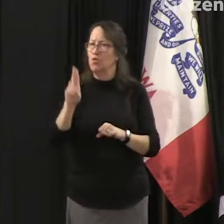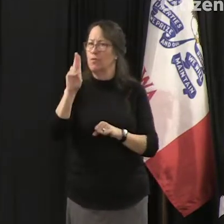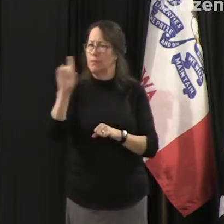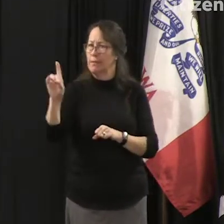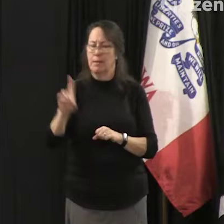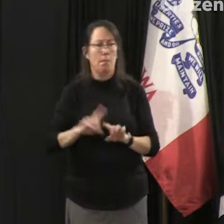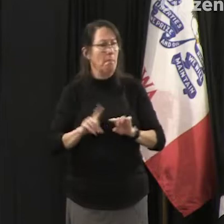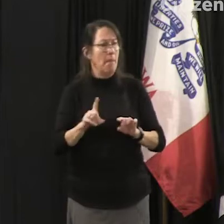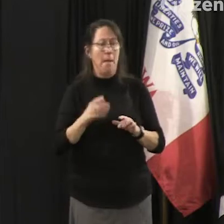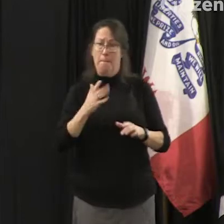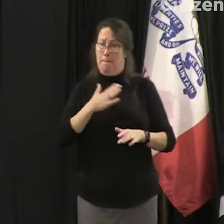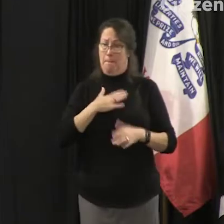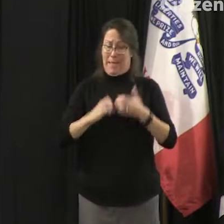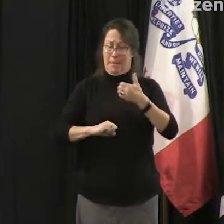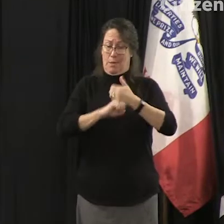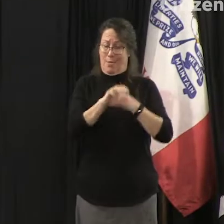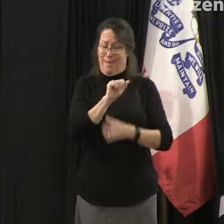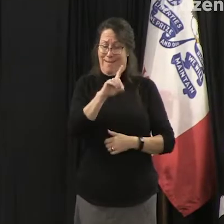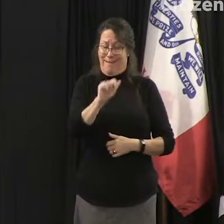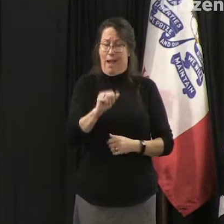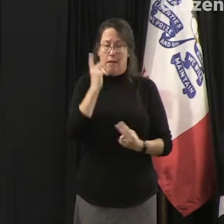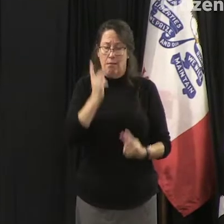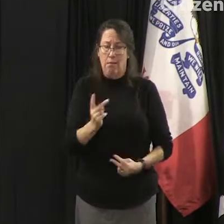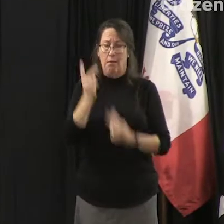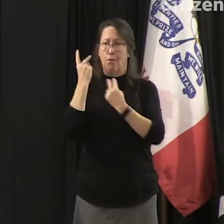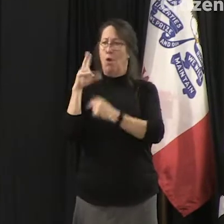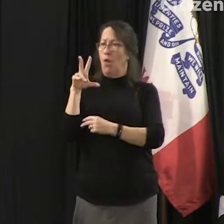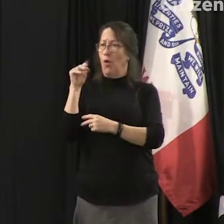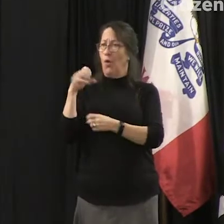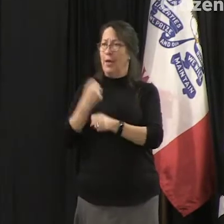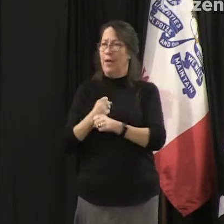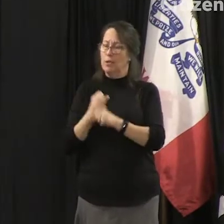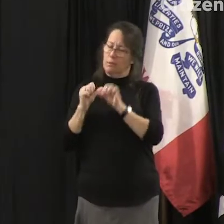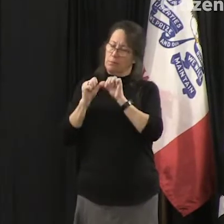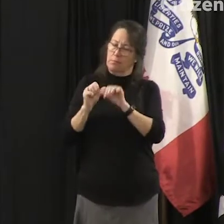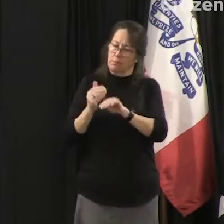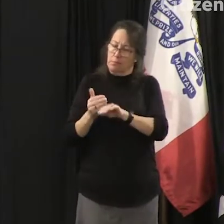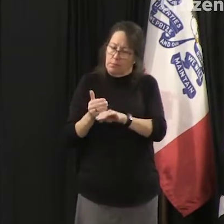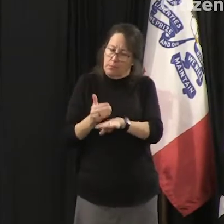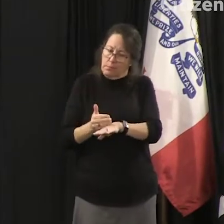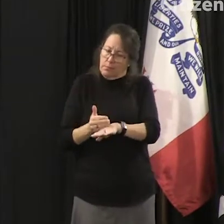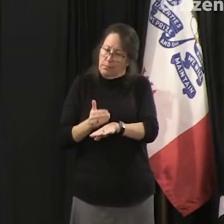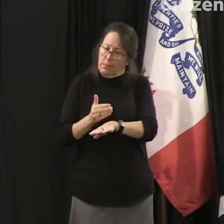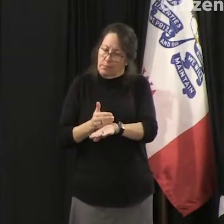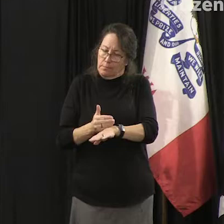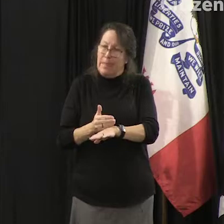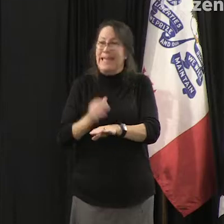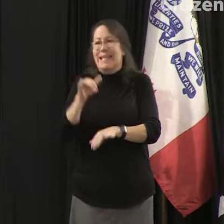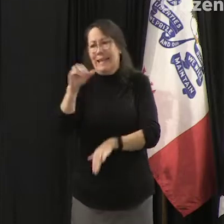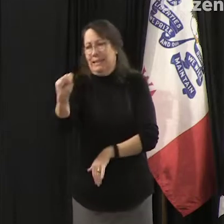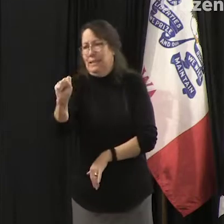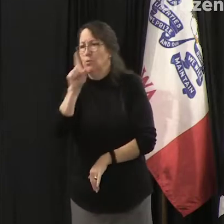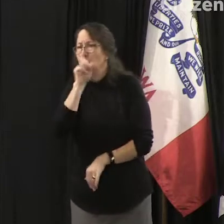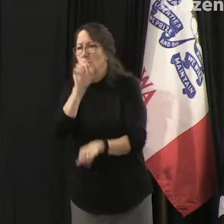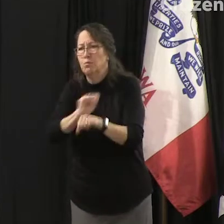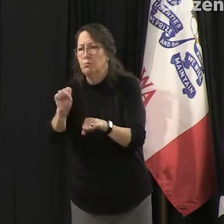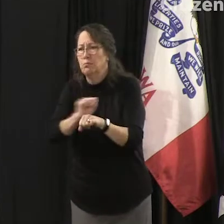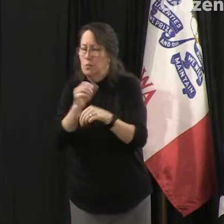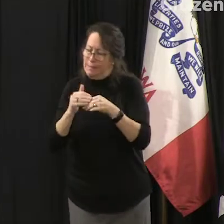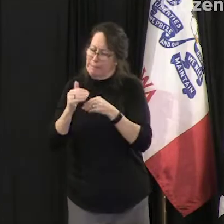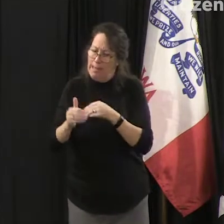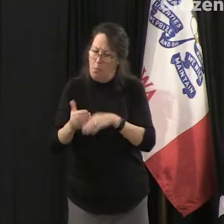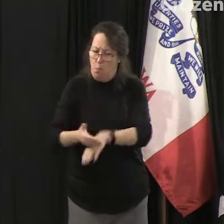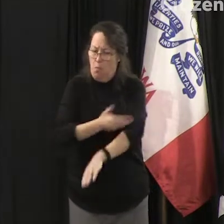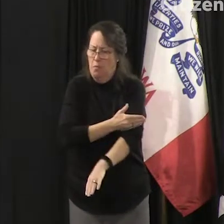But as the lead sponsor of the ADA, I can look back at 30 years of steady progress. Yes, steady progress, including, I